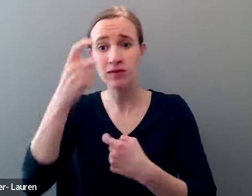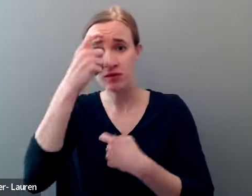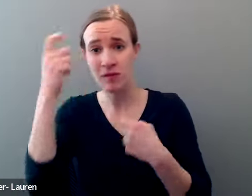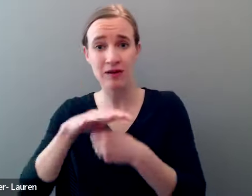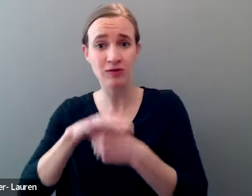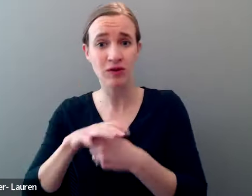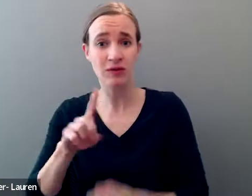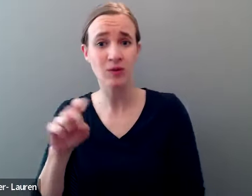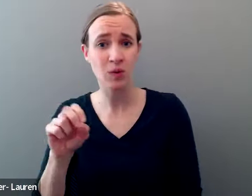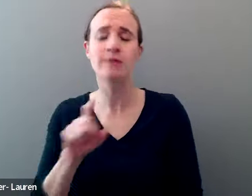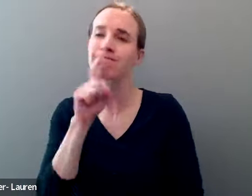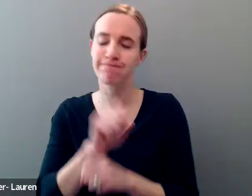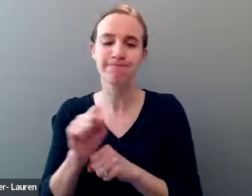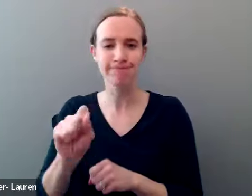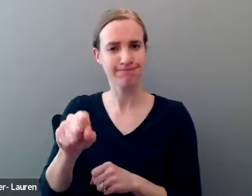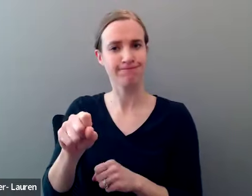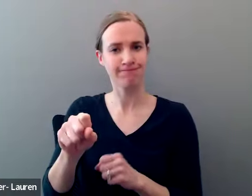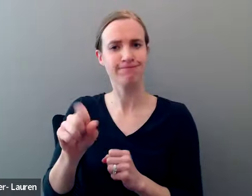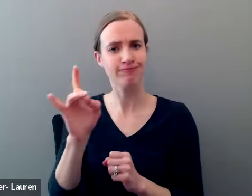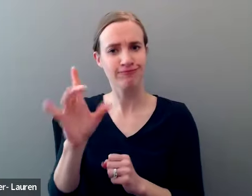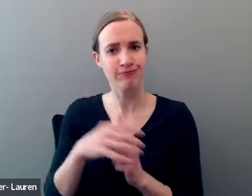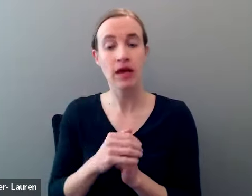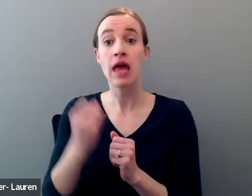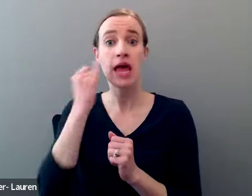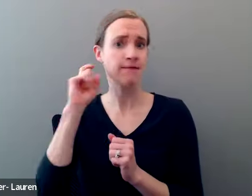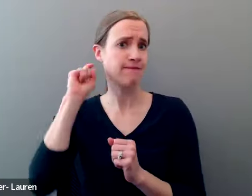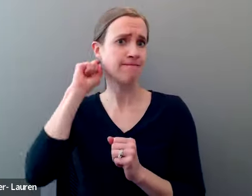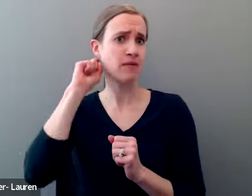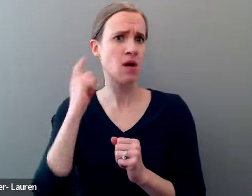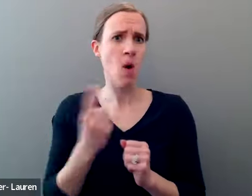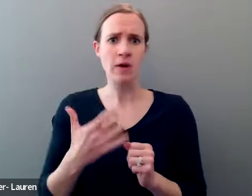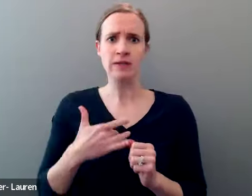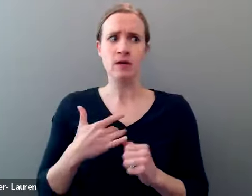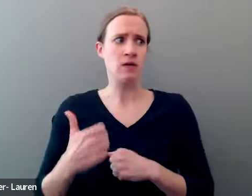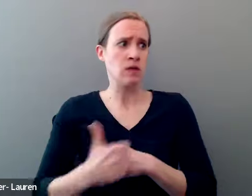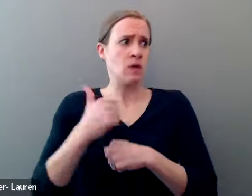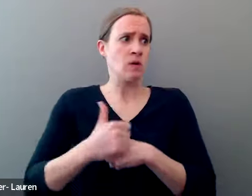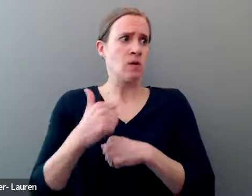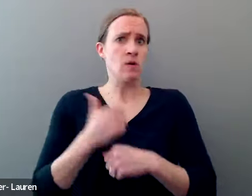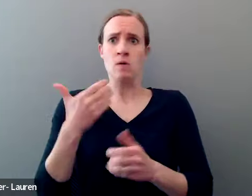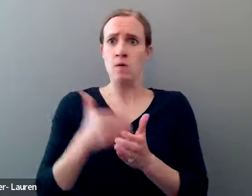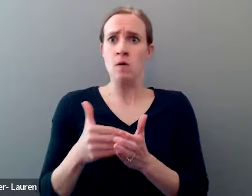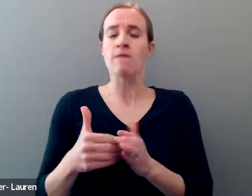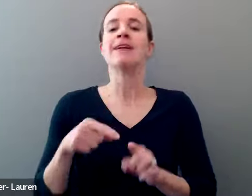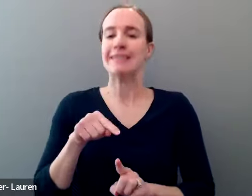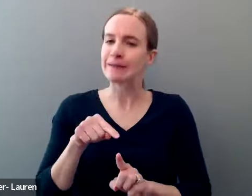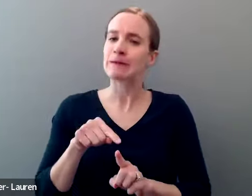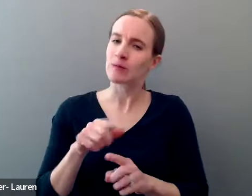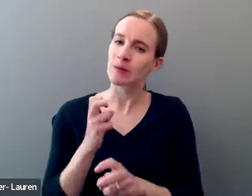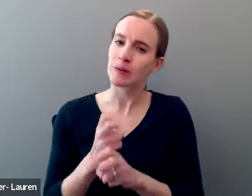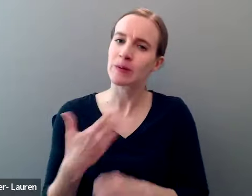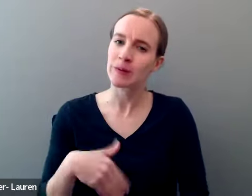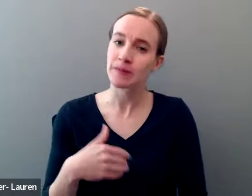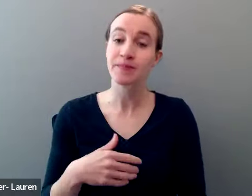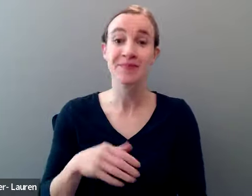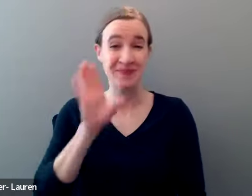concern when your amygdala is always telling you you're in danger, or not always, but when it is often. I actually just had I hurt